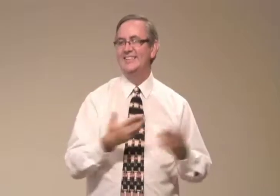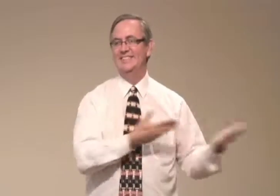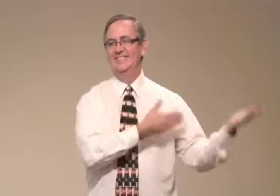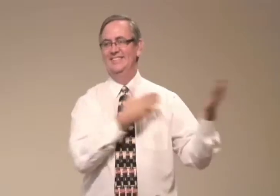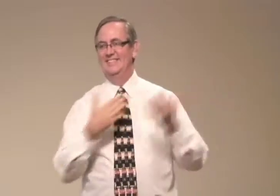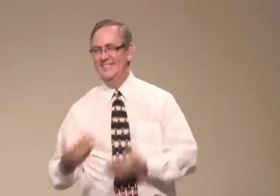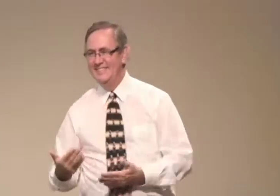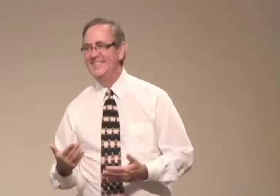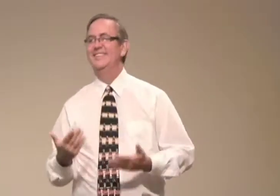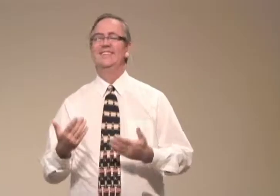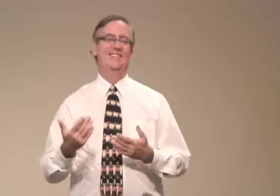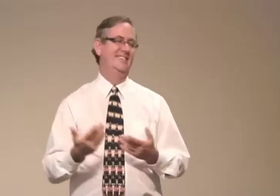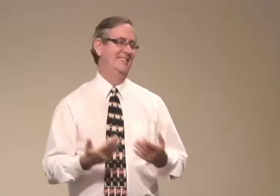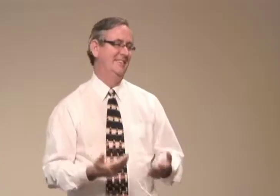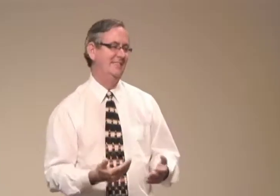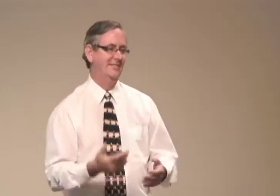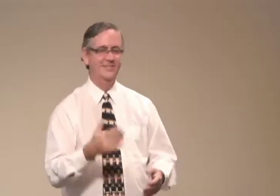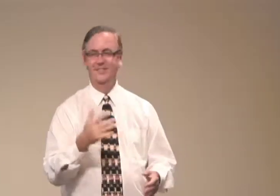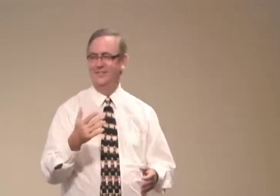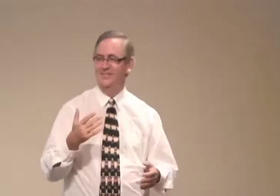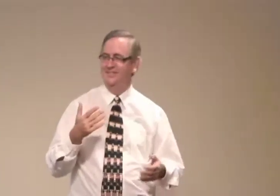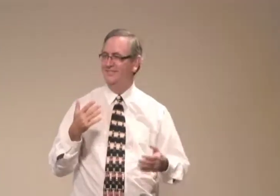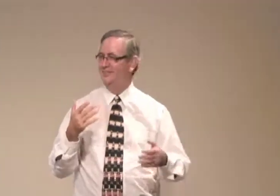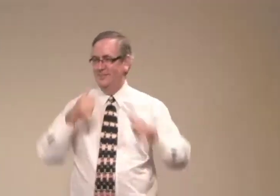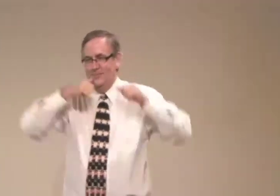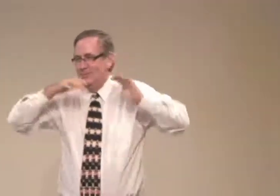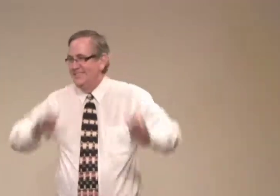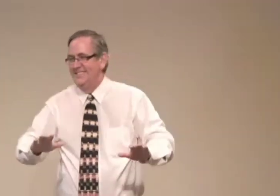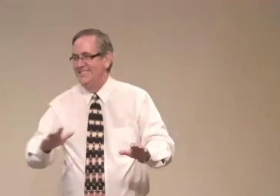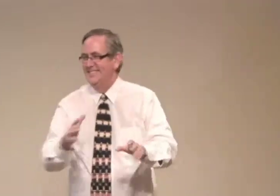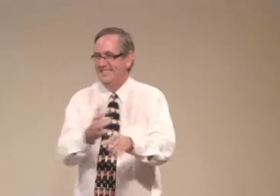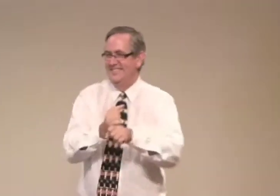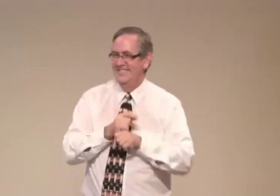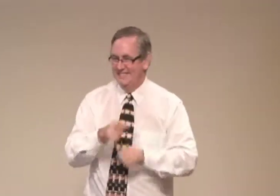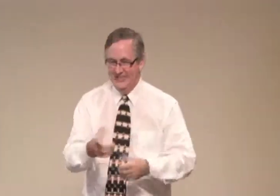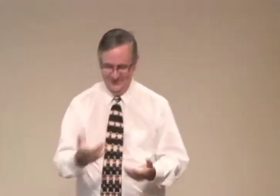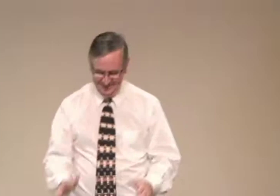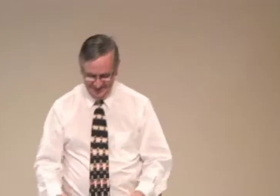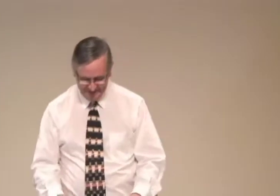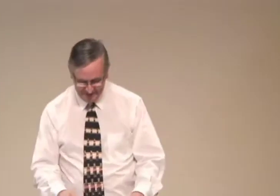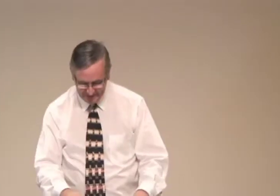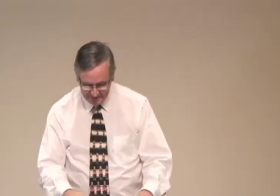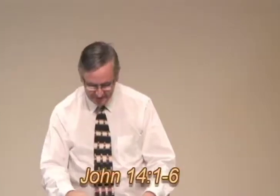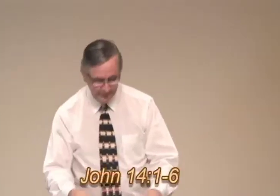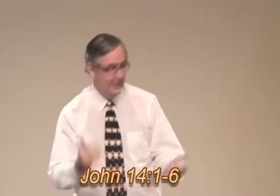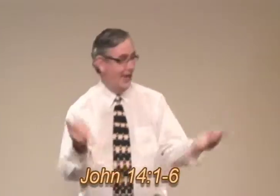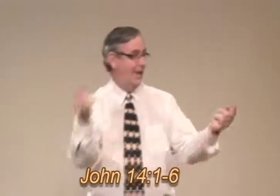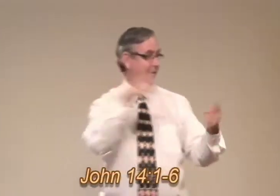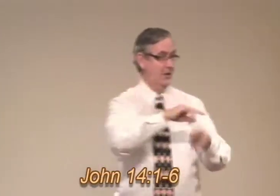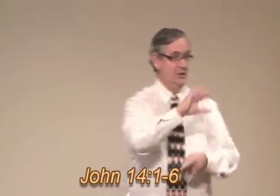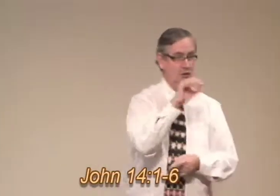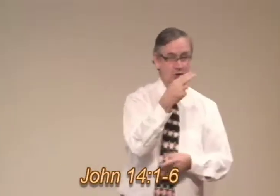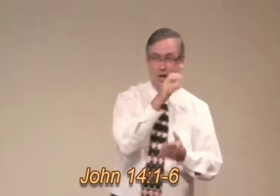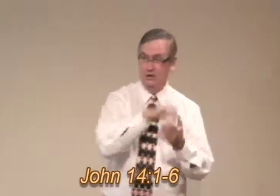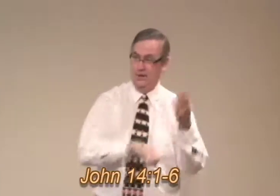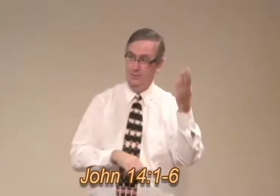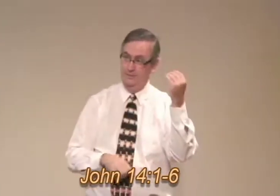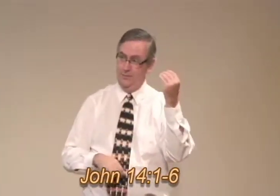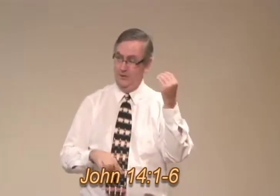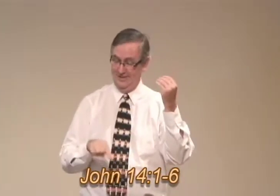getting him. very excited about bringing him home. It's such a blessing. We can't wait to get him. John